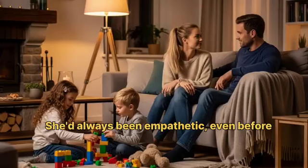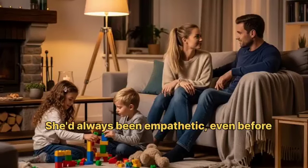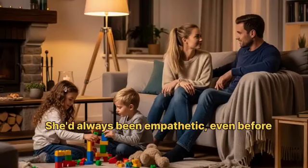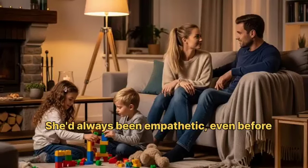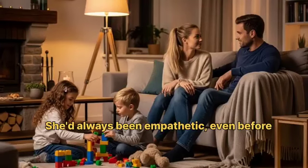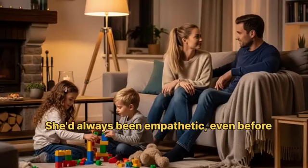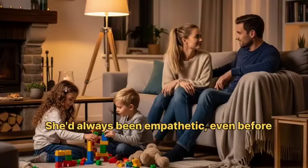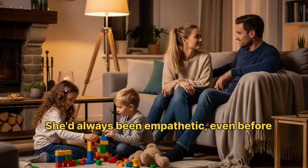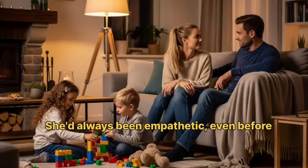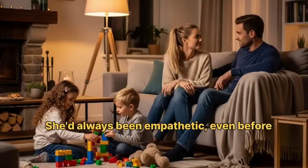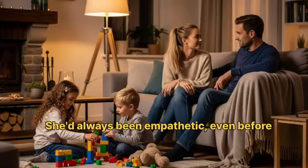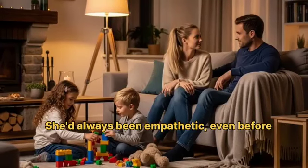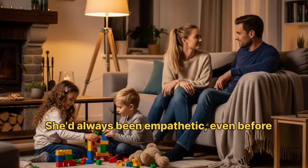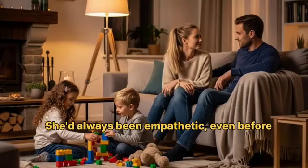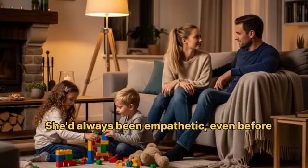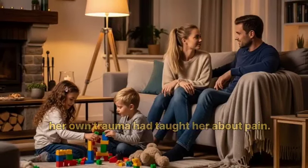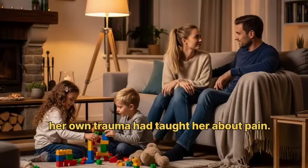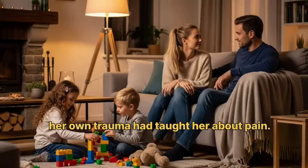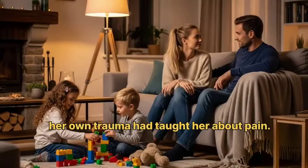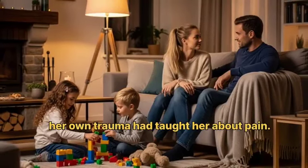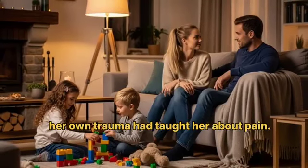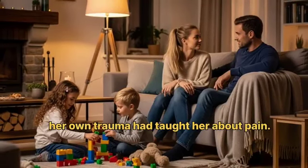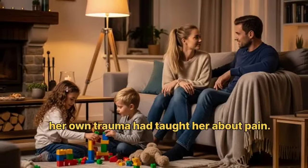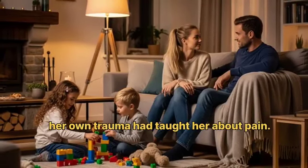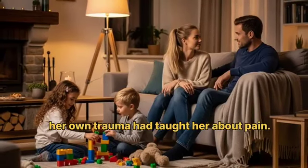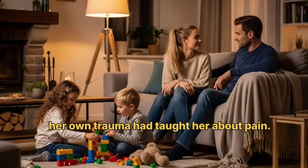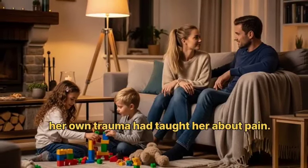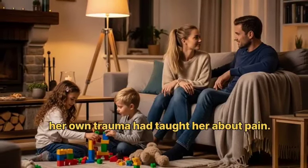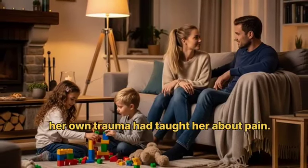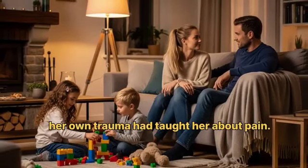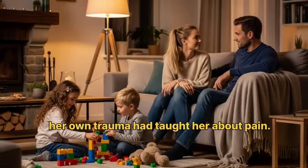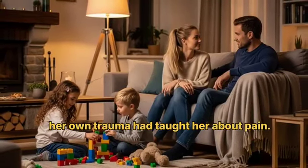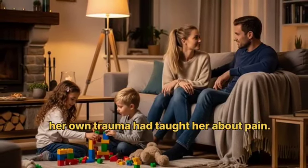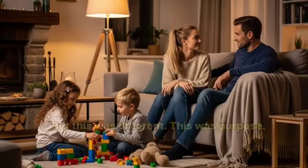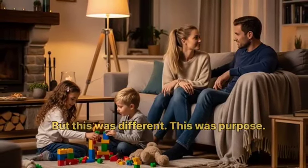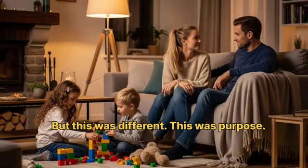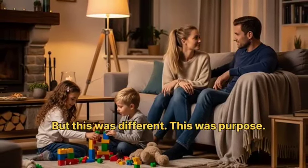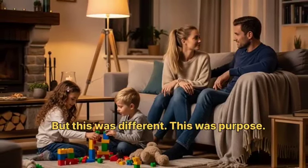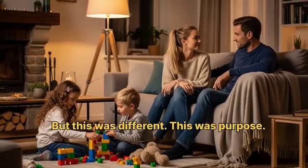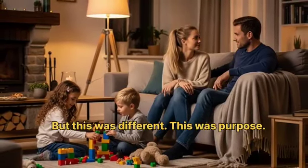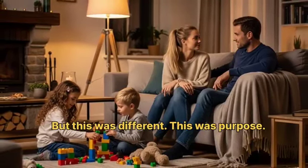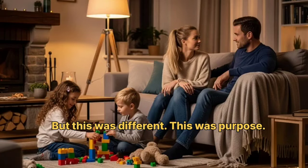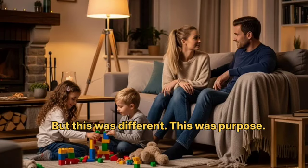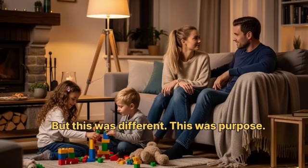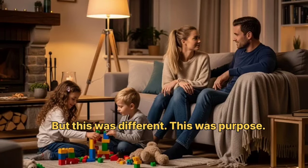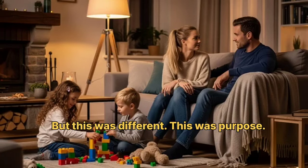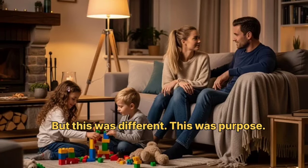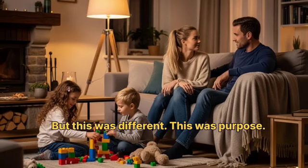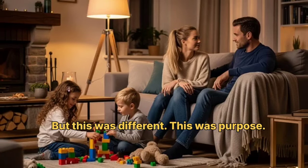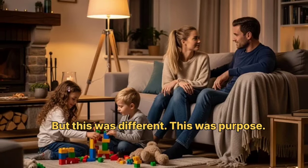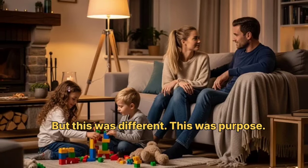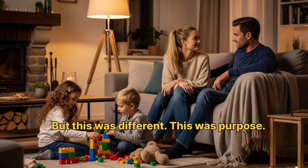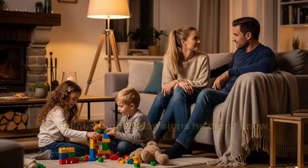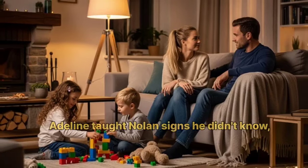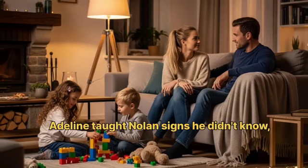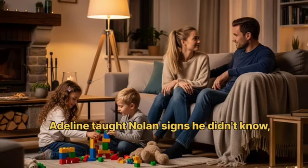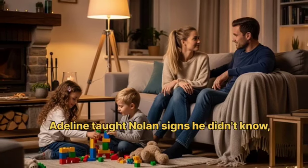always been empathetic, even before her own trauma had taught her about pain. But this was different. This was purpose. Adeline taught